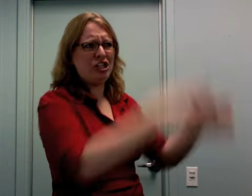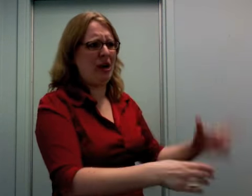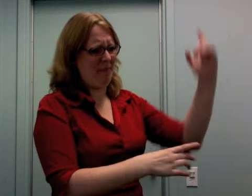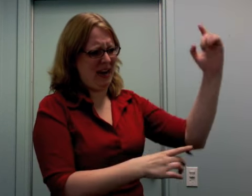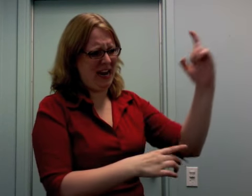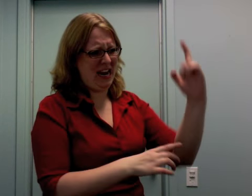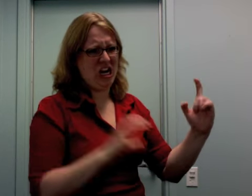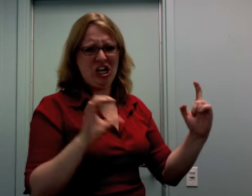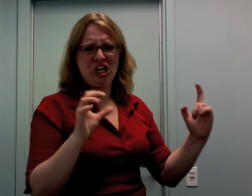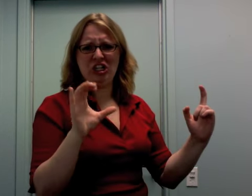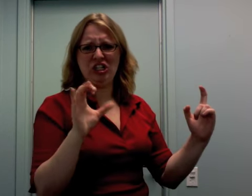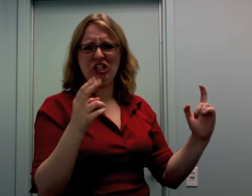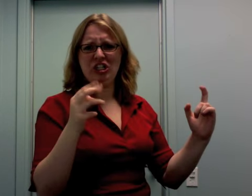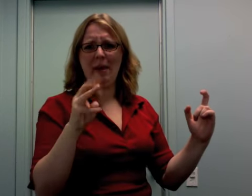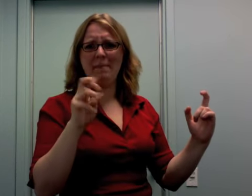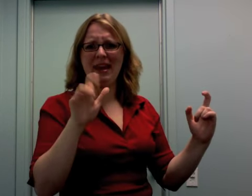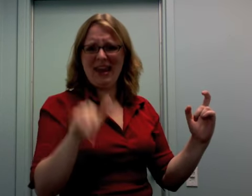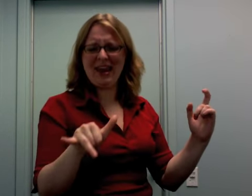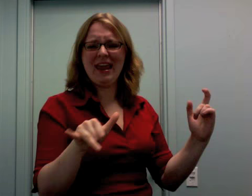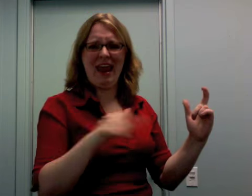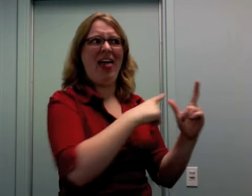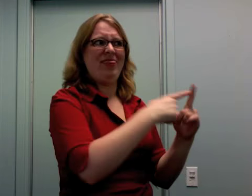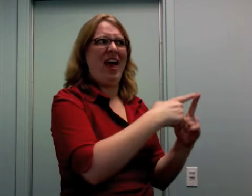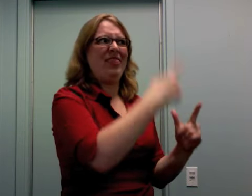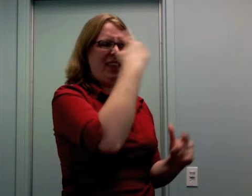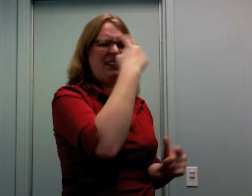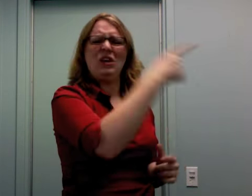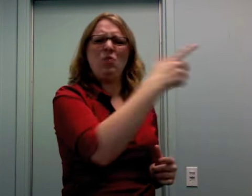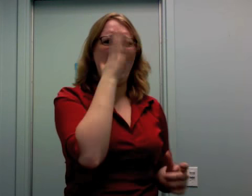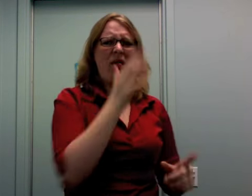but he falls in the pot of boiling water.